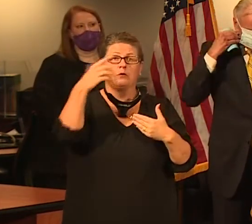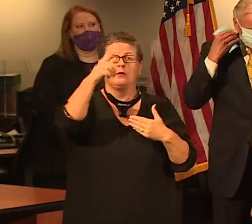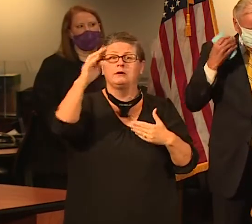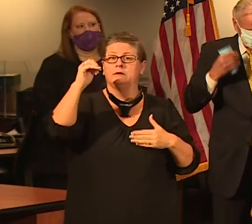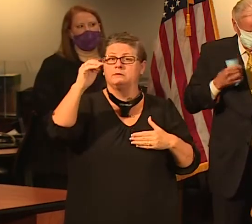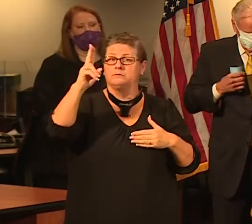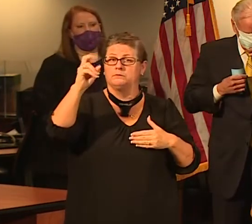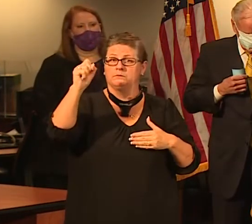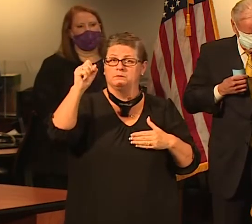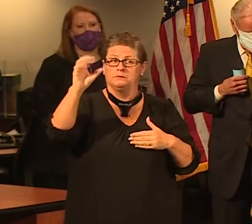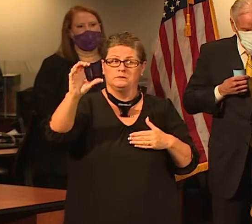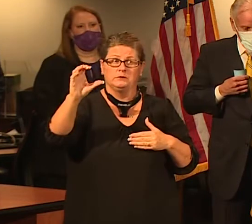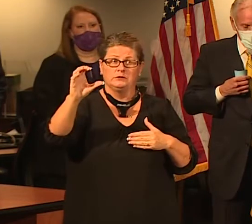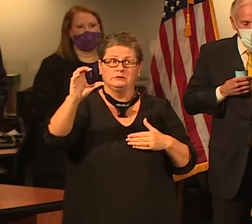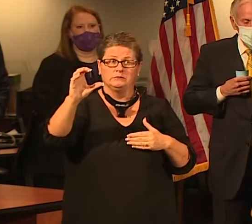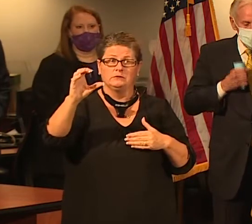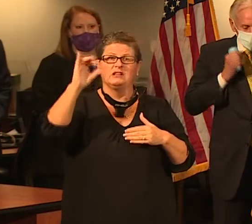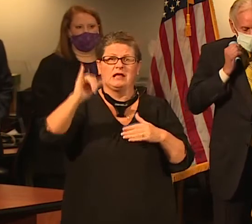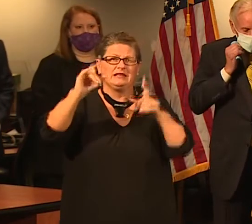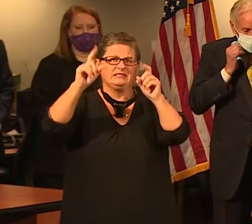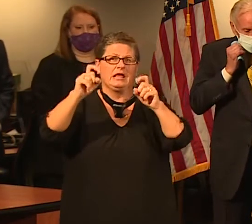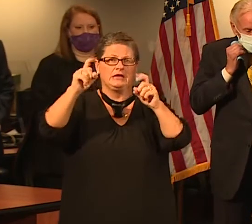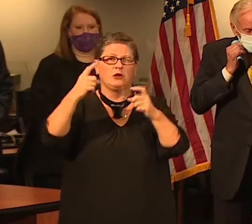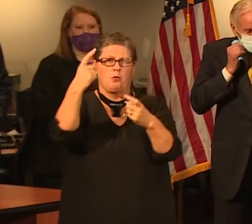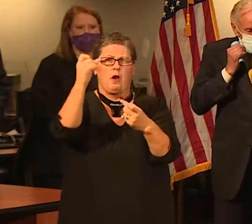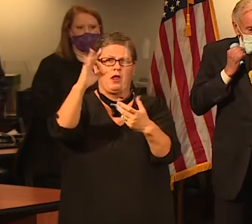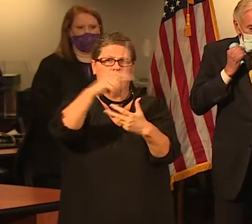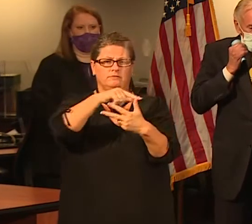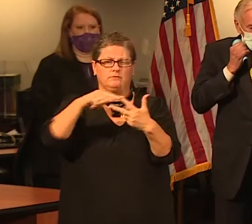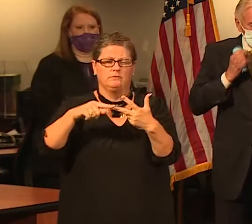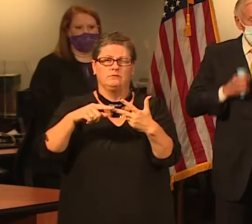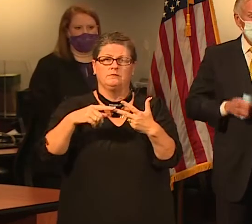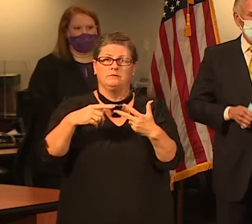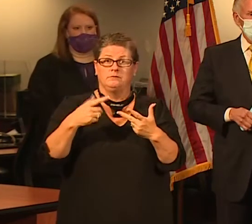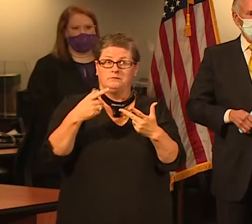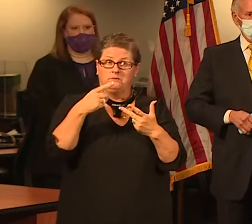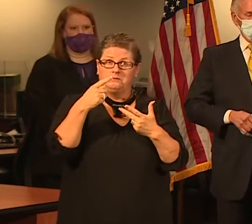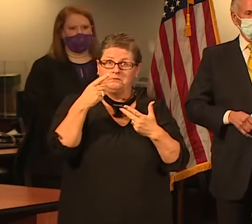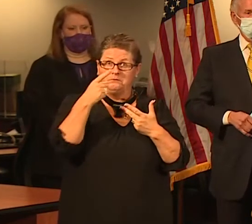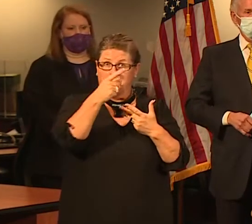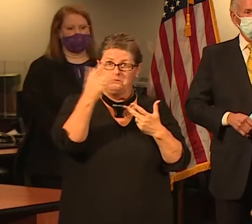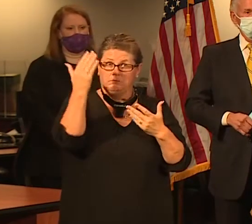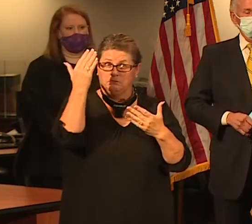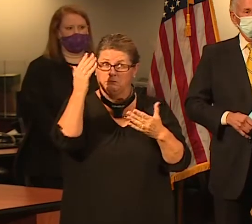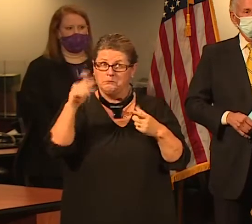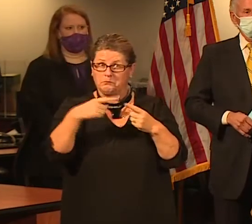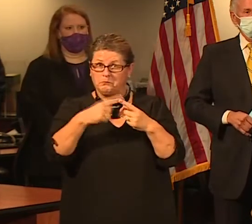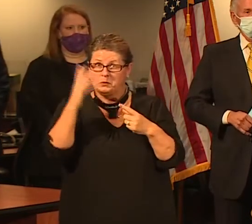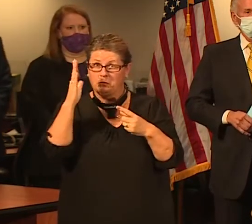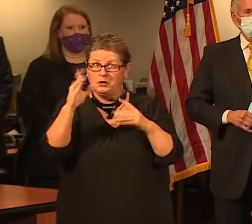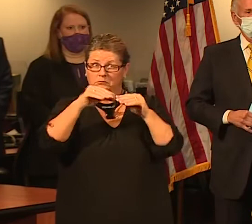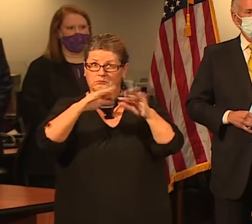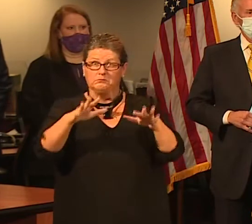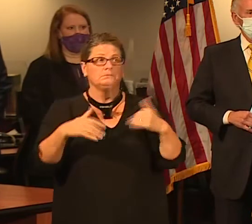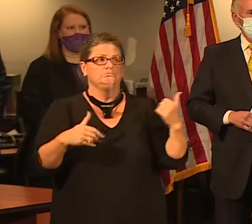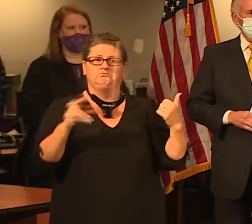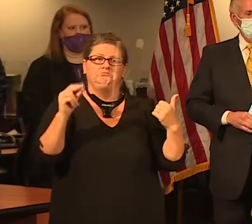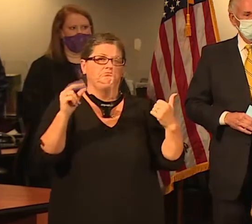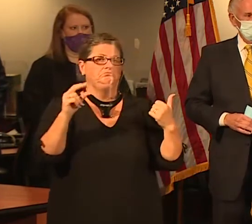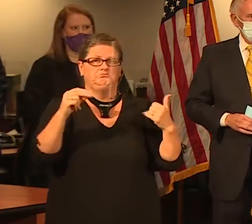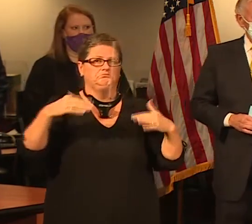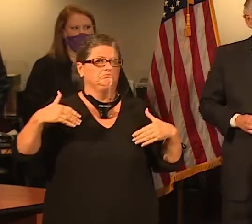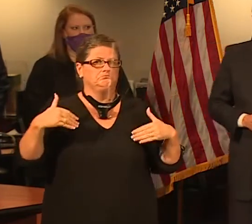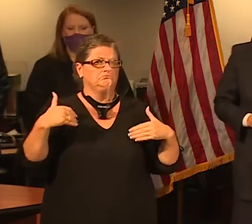has been testing one of those vaccines. Have they given any kind of indication on when that vaccine may be available? Not that I know of,